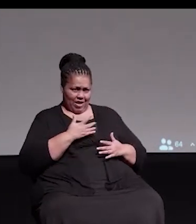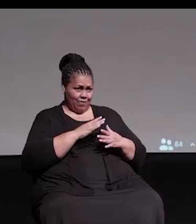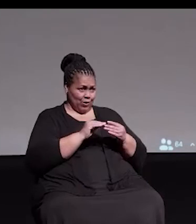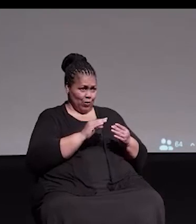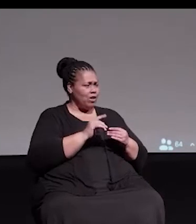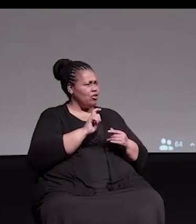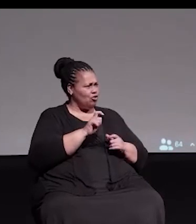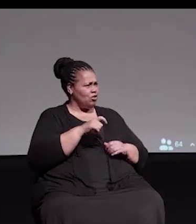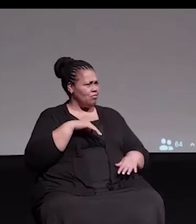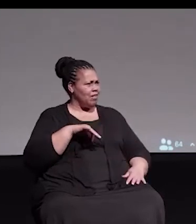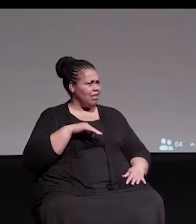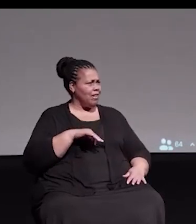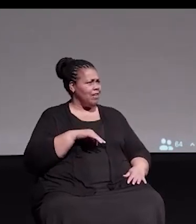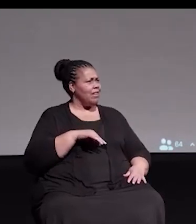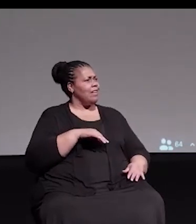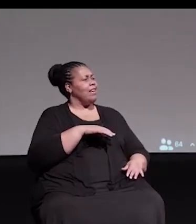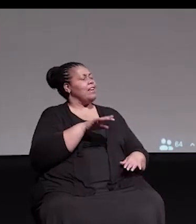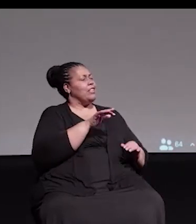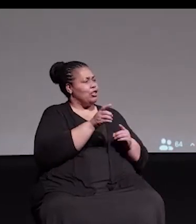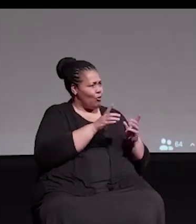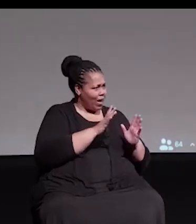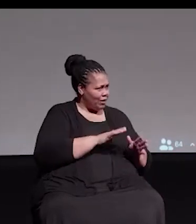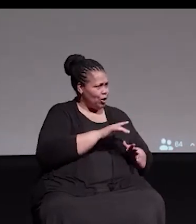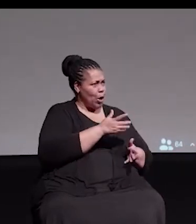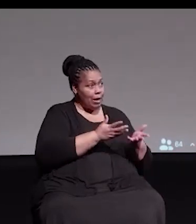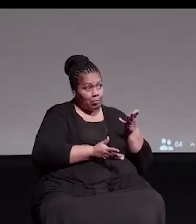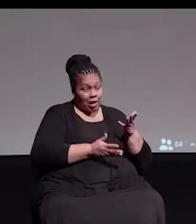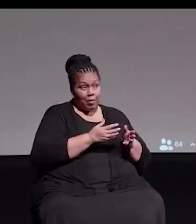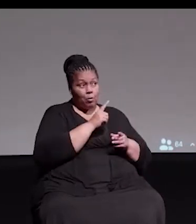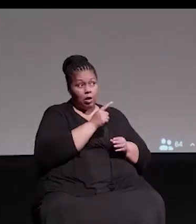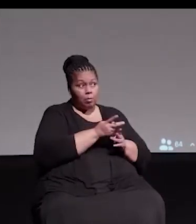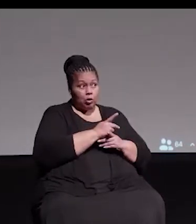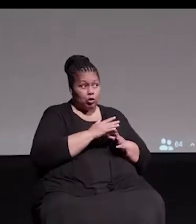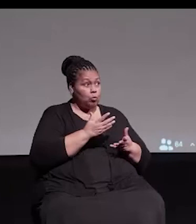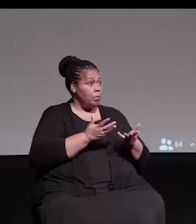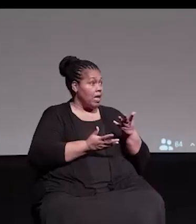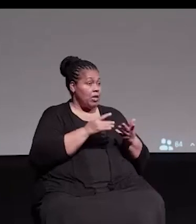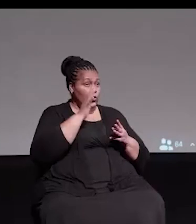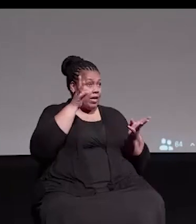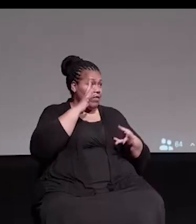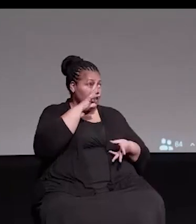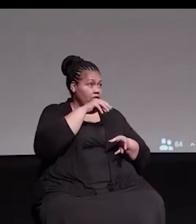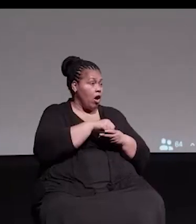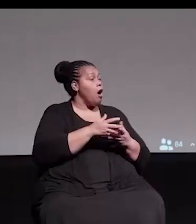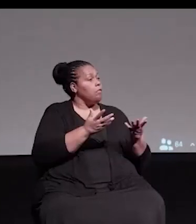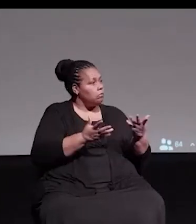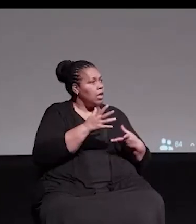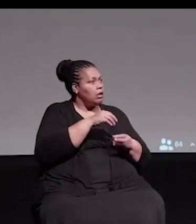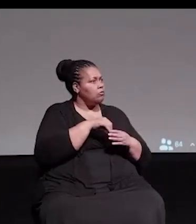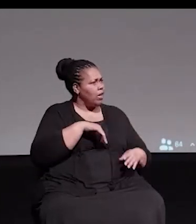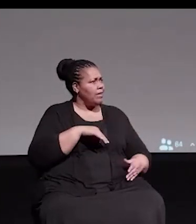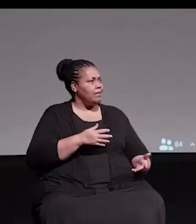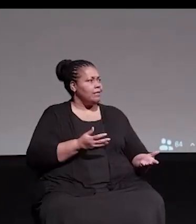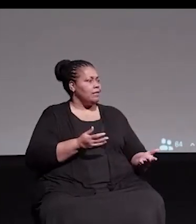So also, yeah, like the director, and even if maybe one of the producers was really creatively involved or something, like